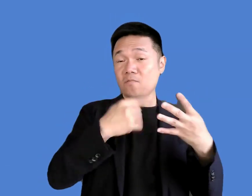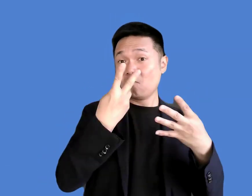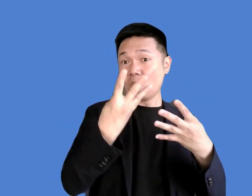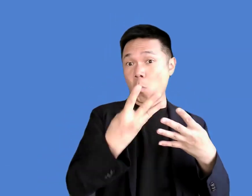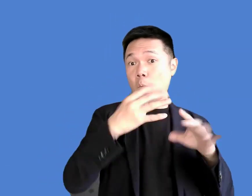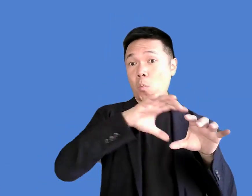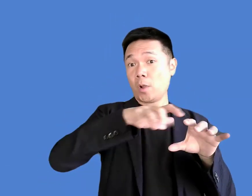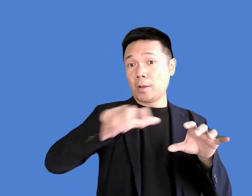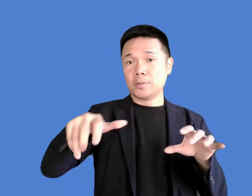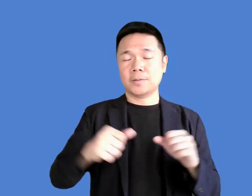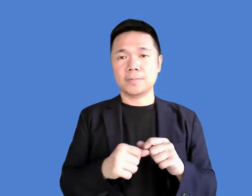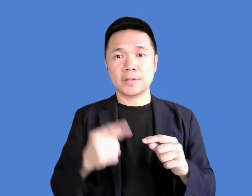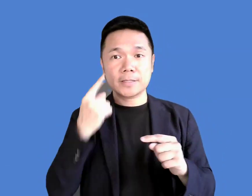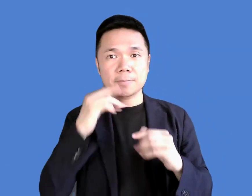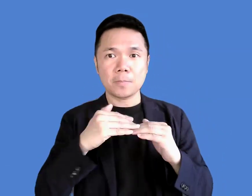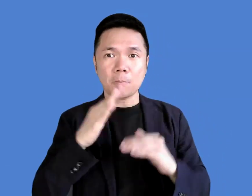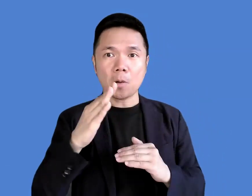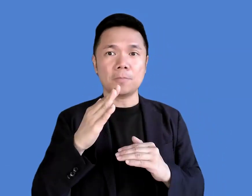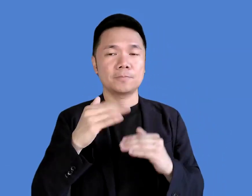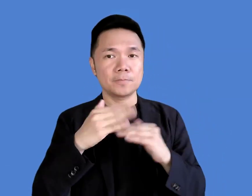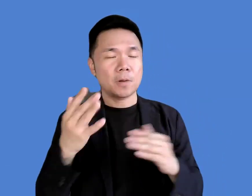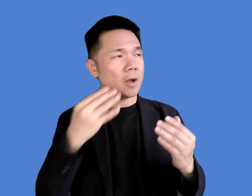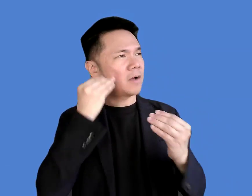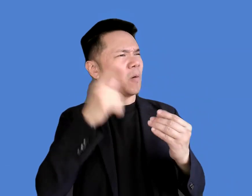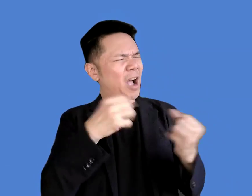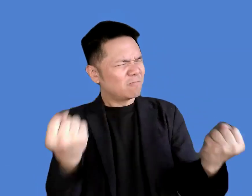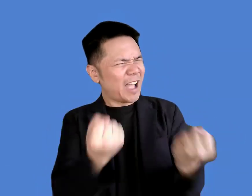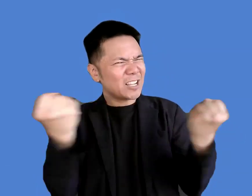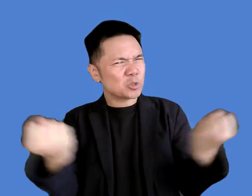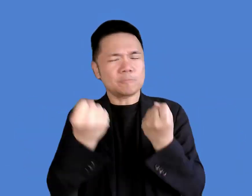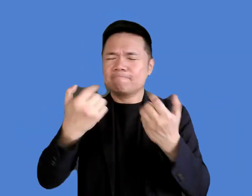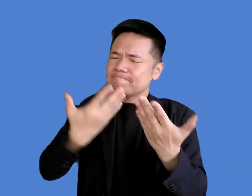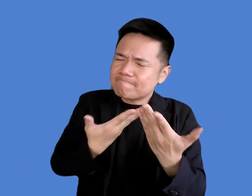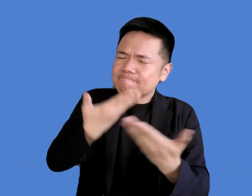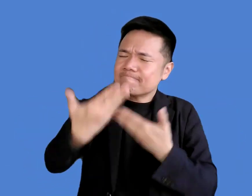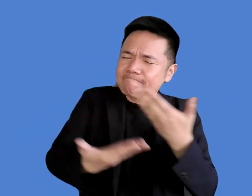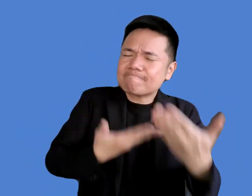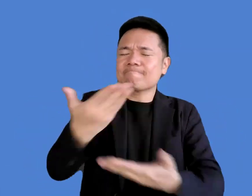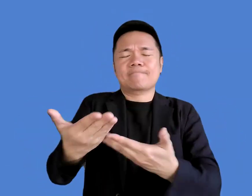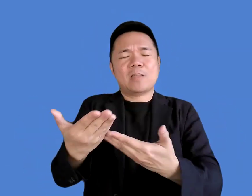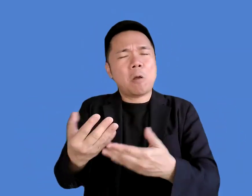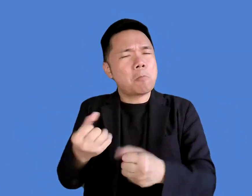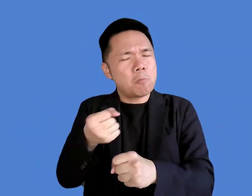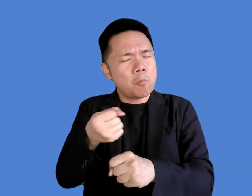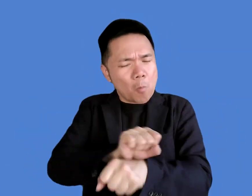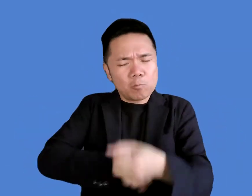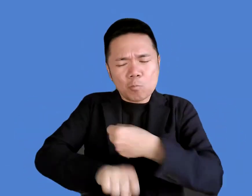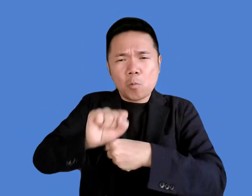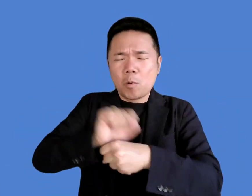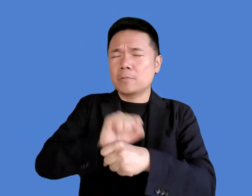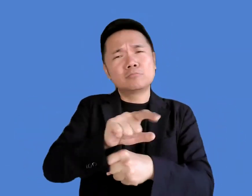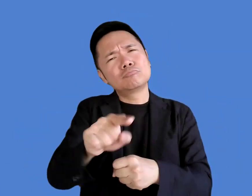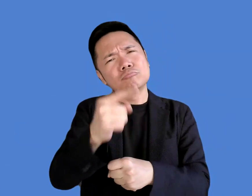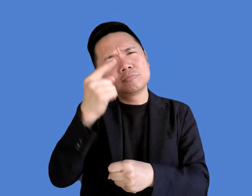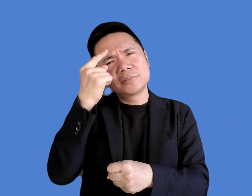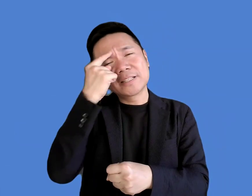and we want to expand this. We want this to be a call to action to everyone joining us today. And we hope that we get you thinking and we